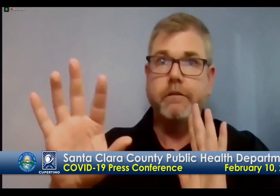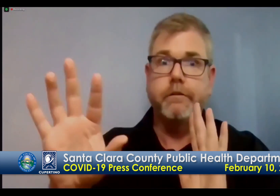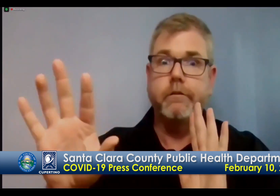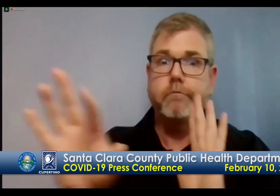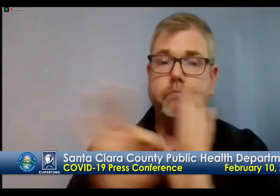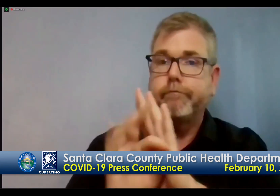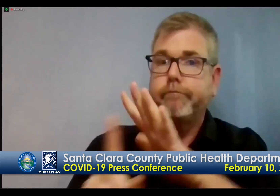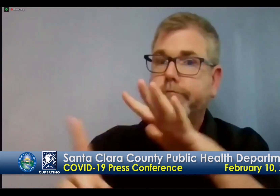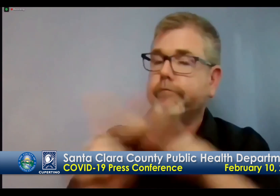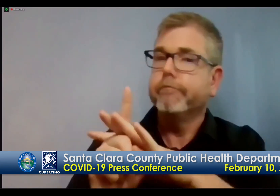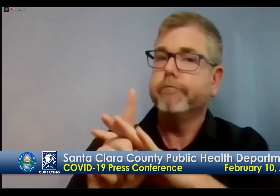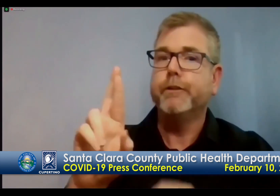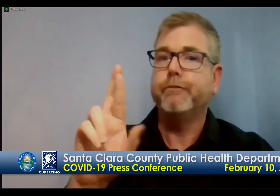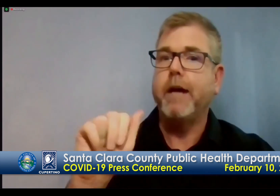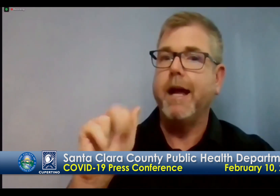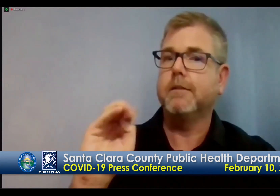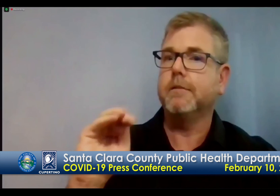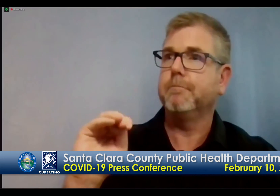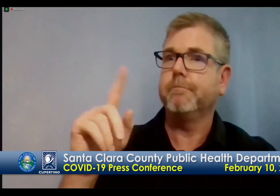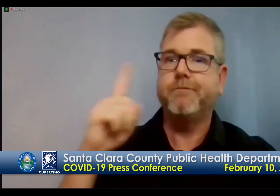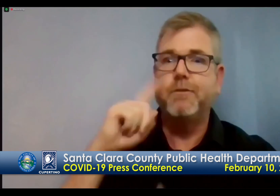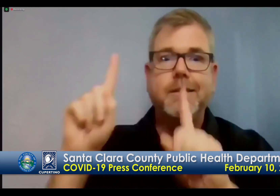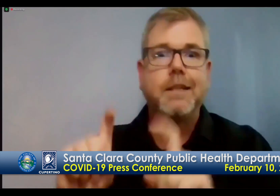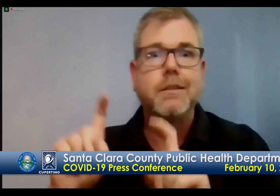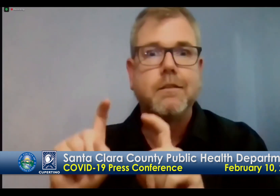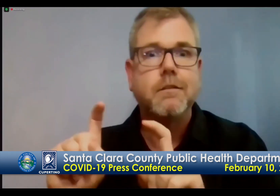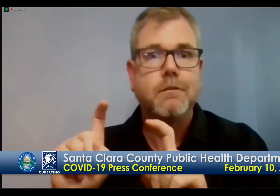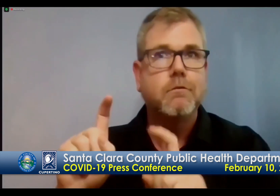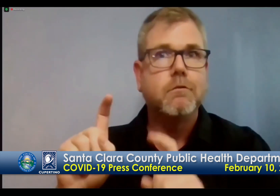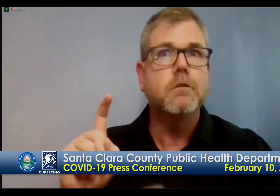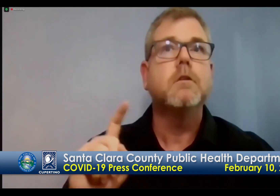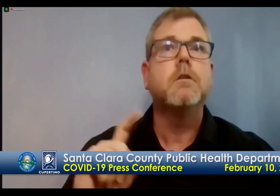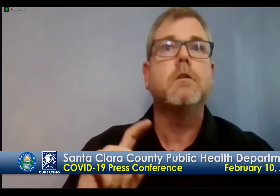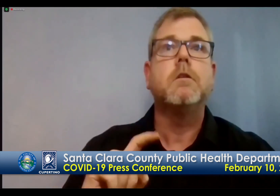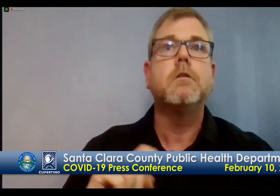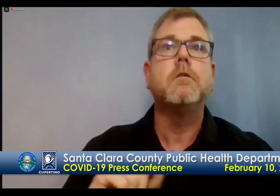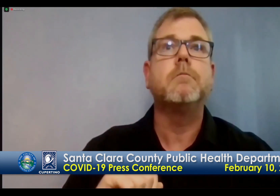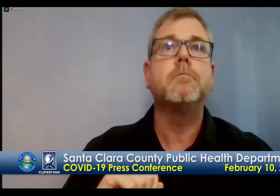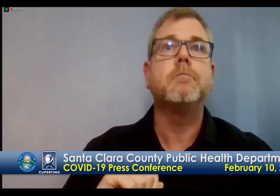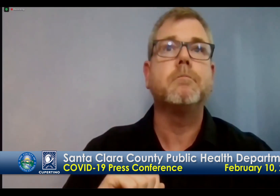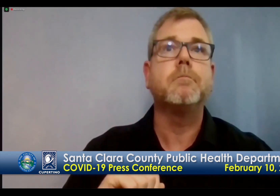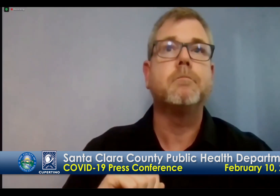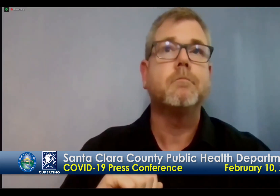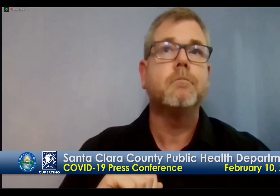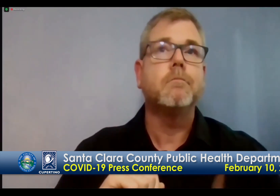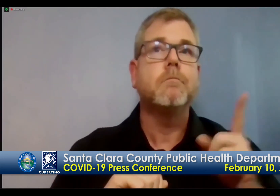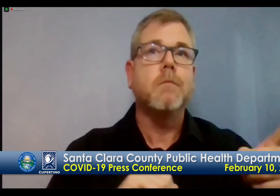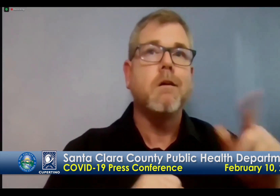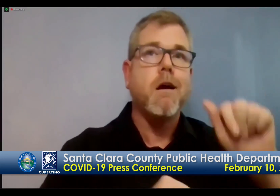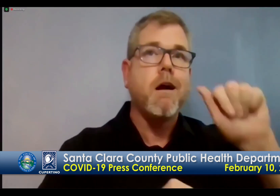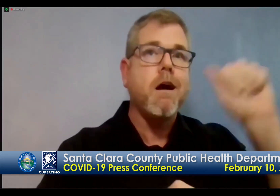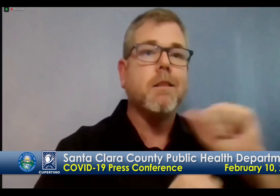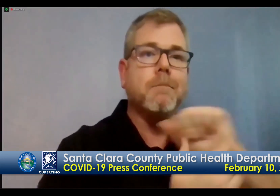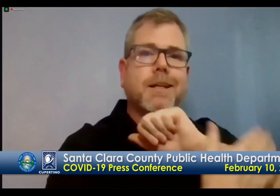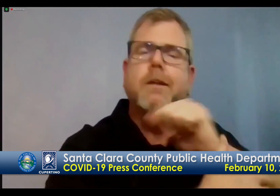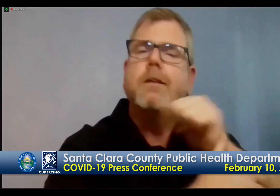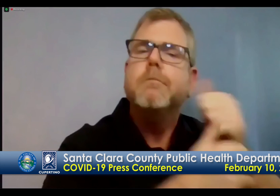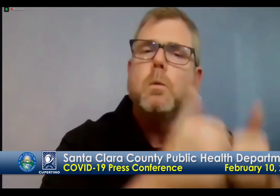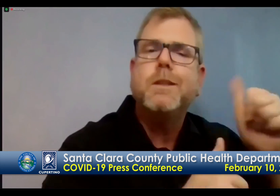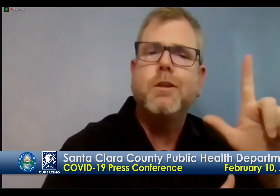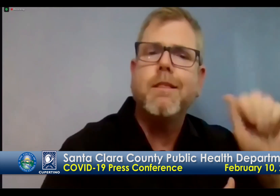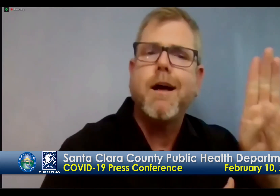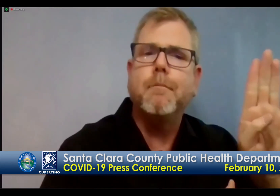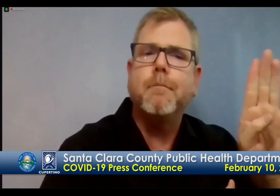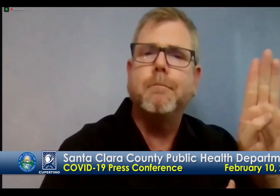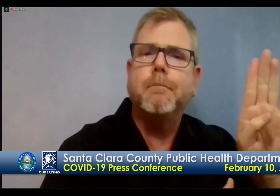sequenced? And finally, just any idea that you may be doing dosing differently if we're seeing more of these